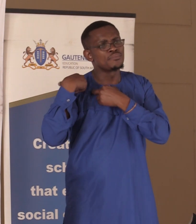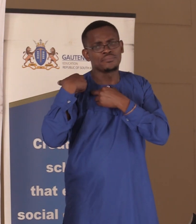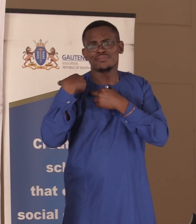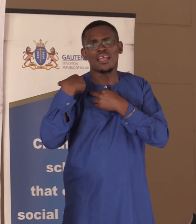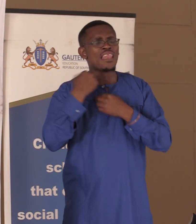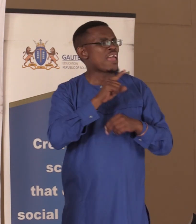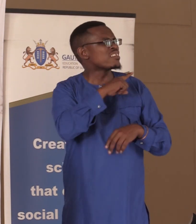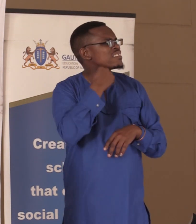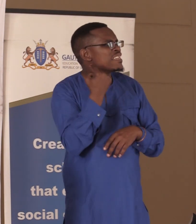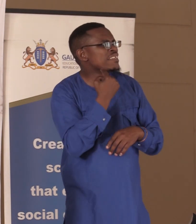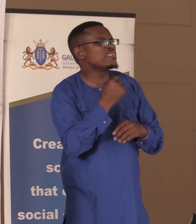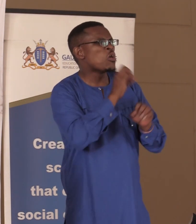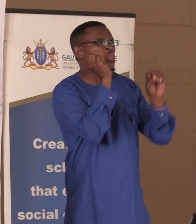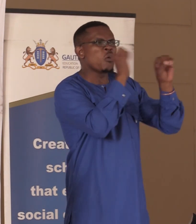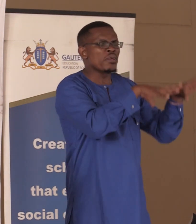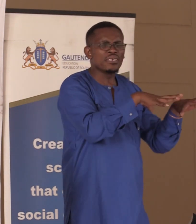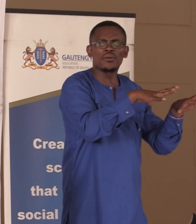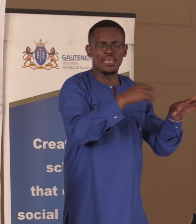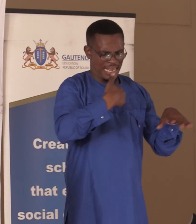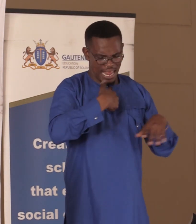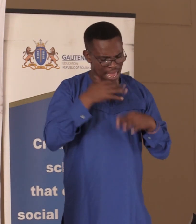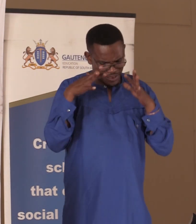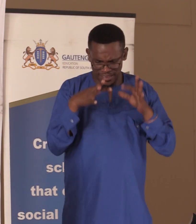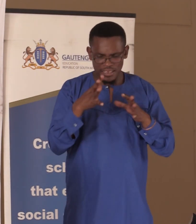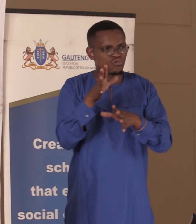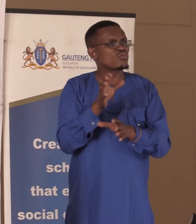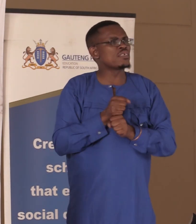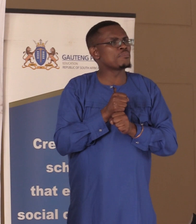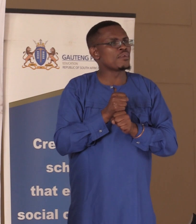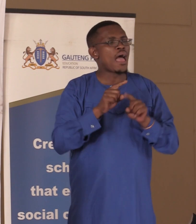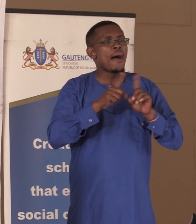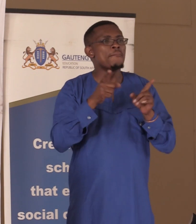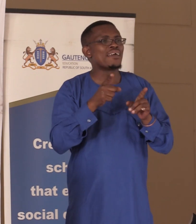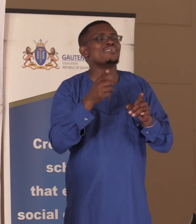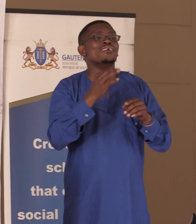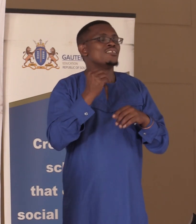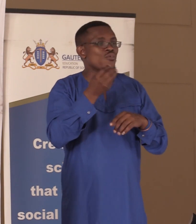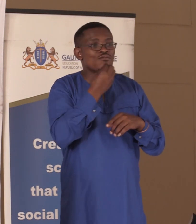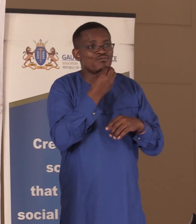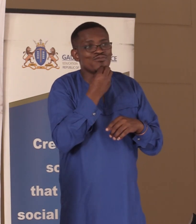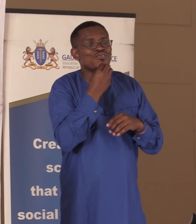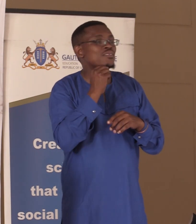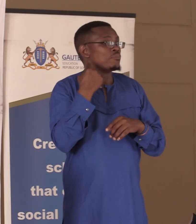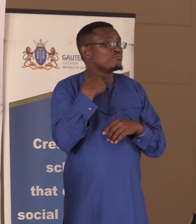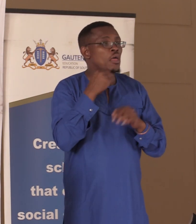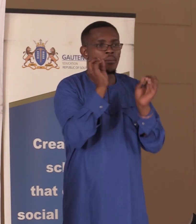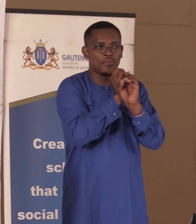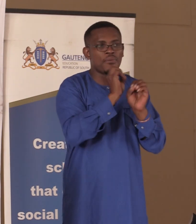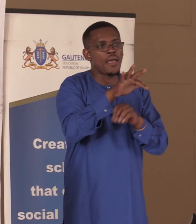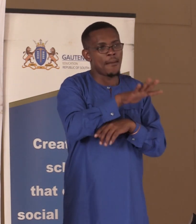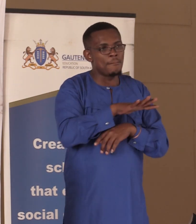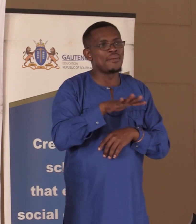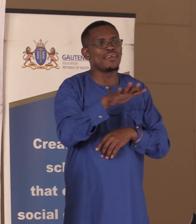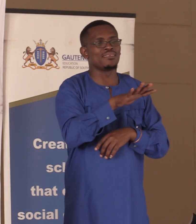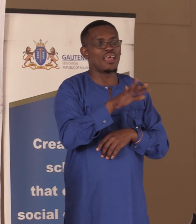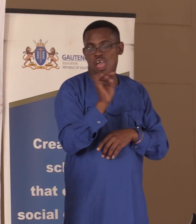it or throw it away, whatever. And I decided to keep it, even though there were no dog mores at my place. And the only thing, in